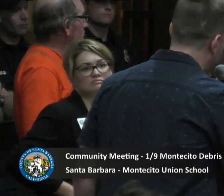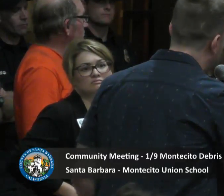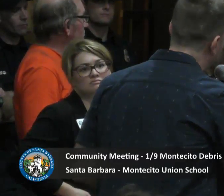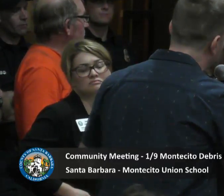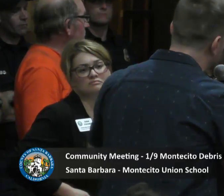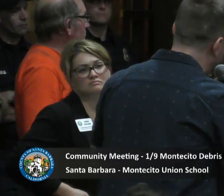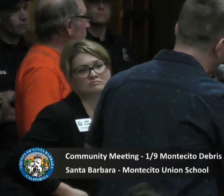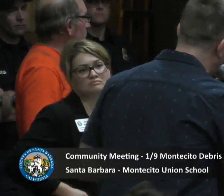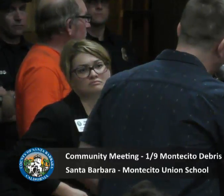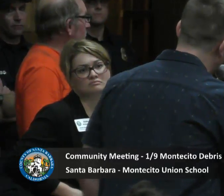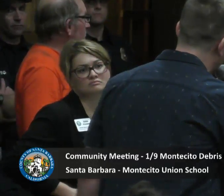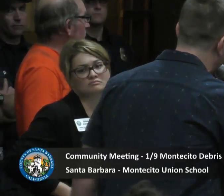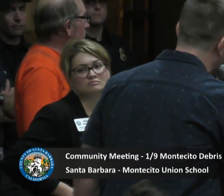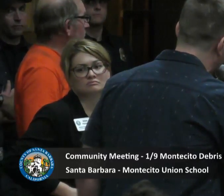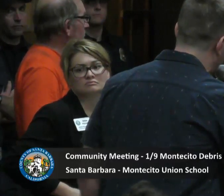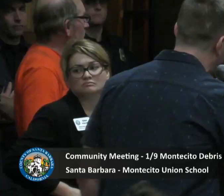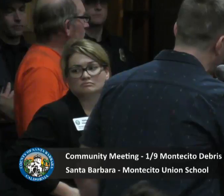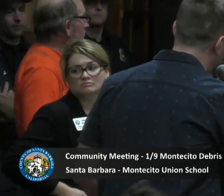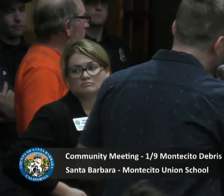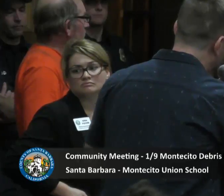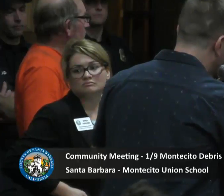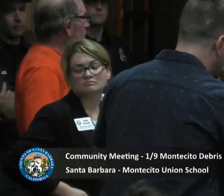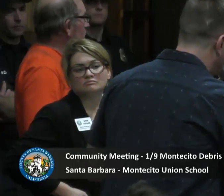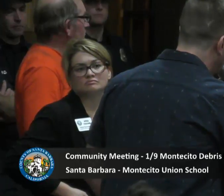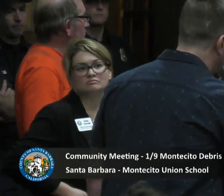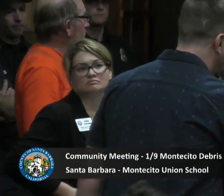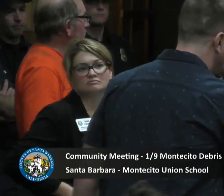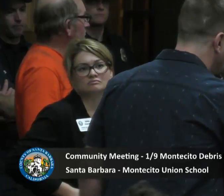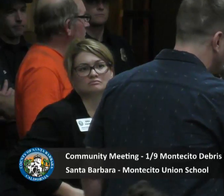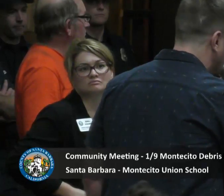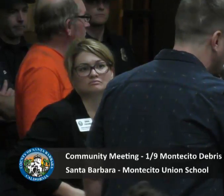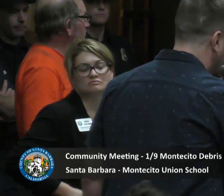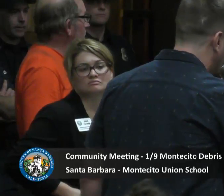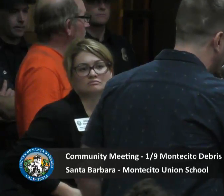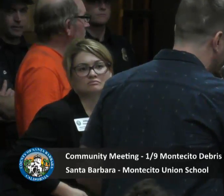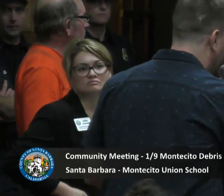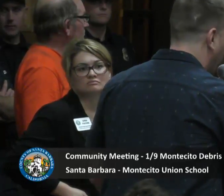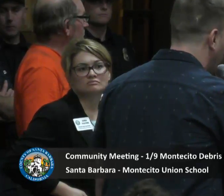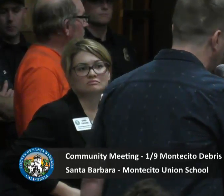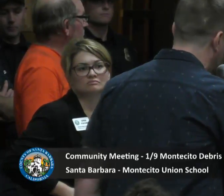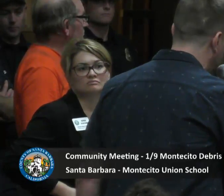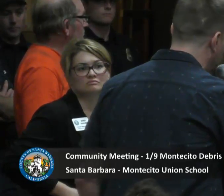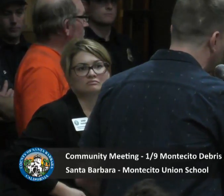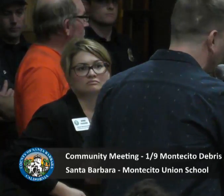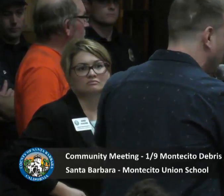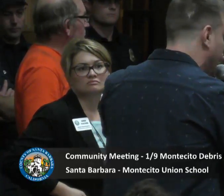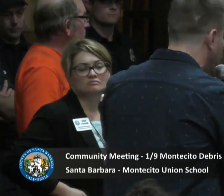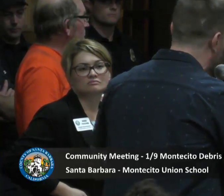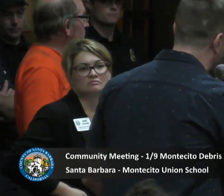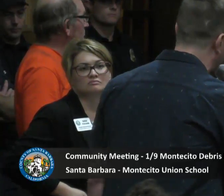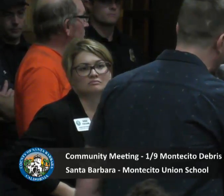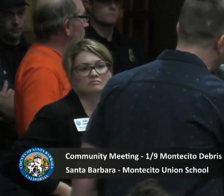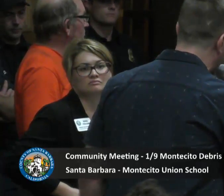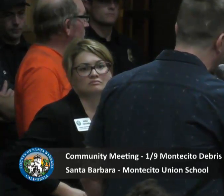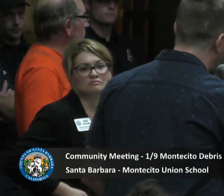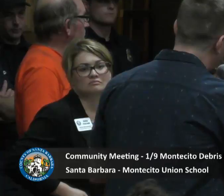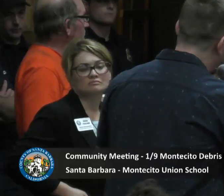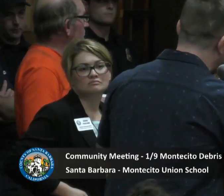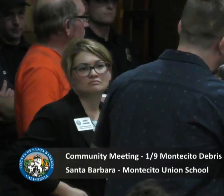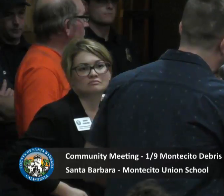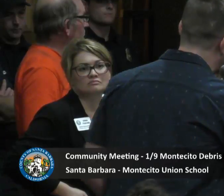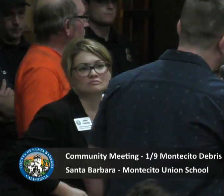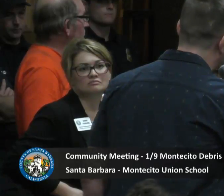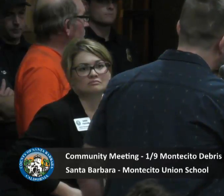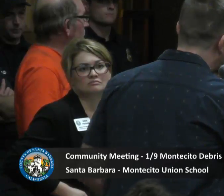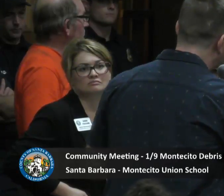this. And with the technology that exists today, if you're telling me you used this and it was improperly used and you didn't foresee this,